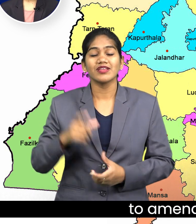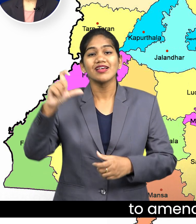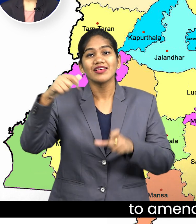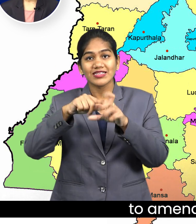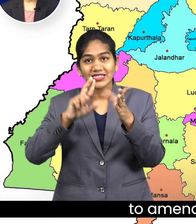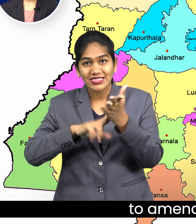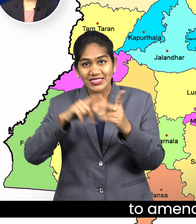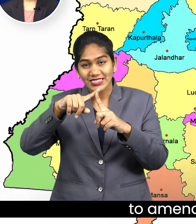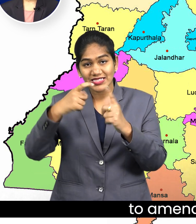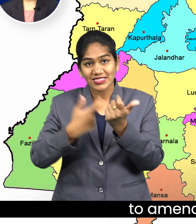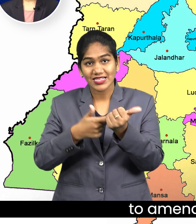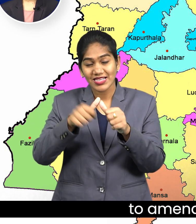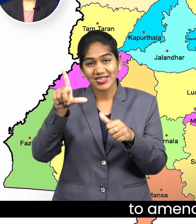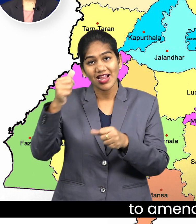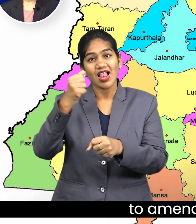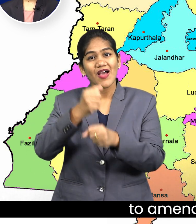the constitution to